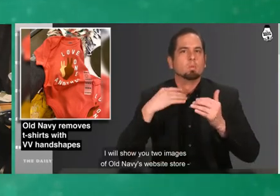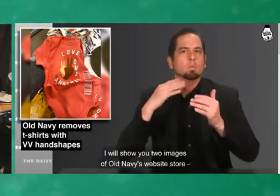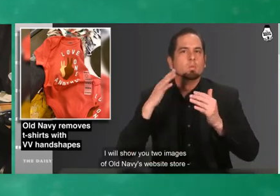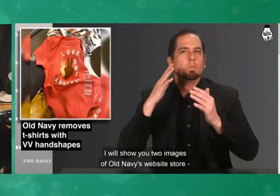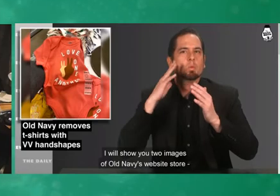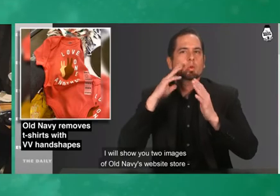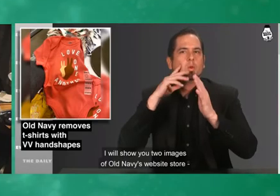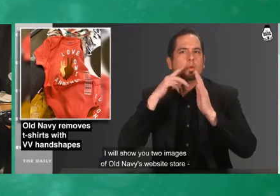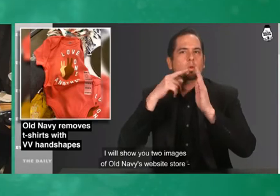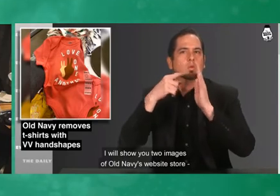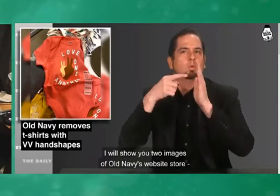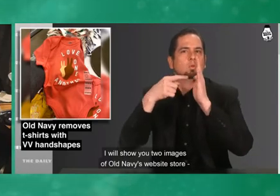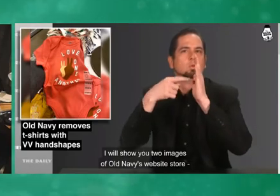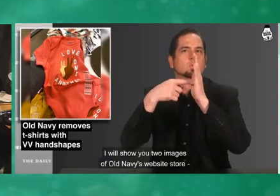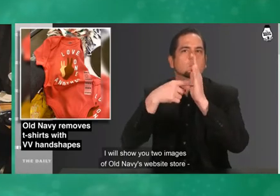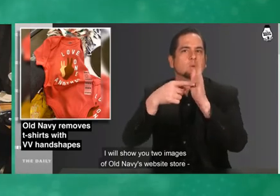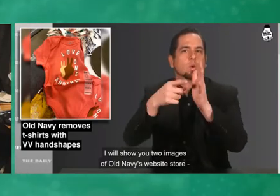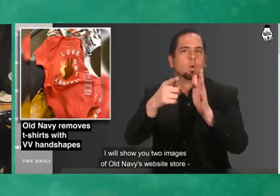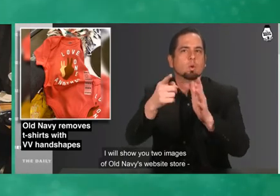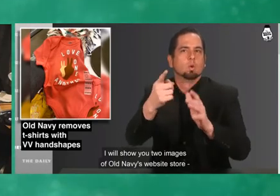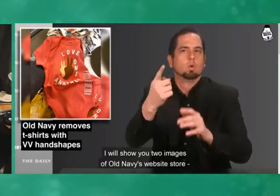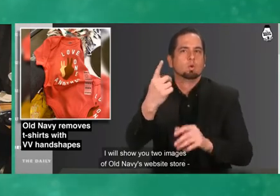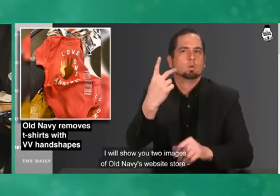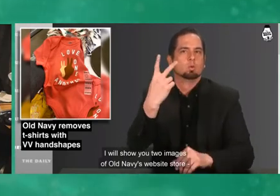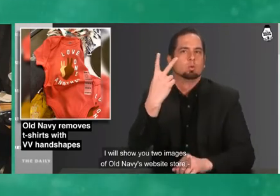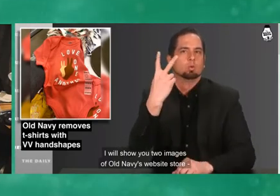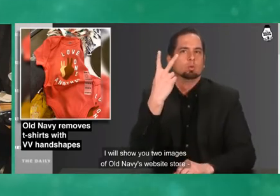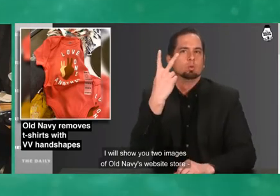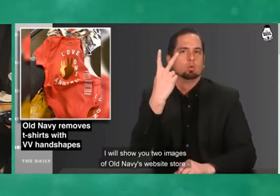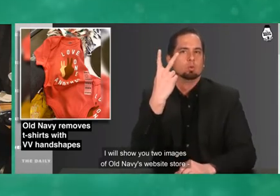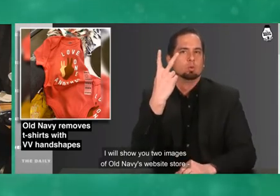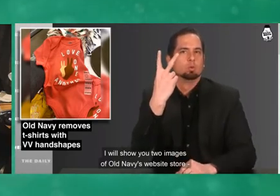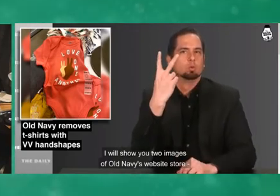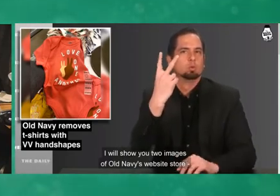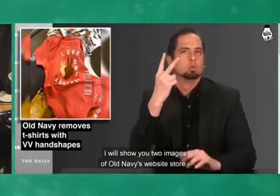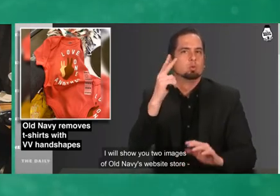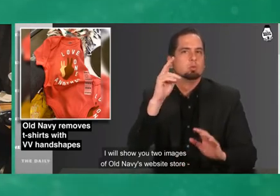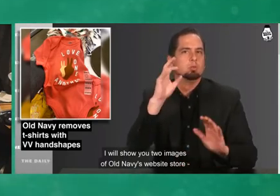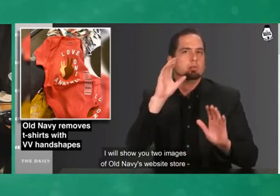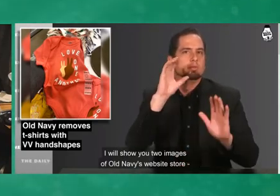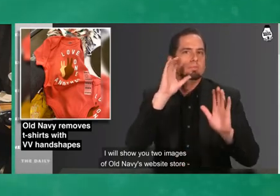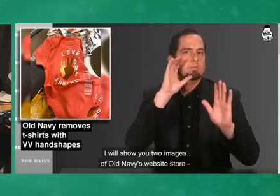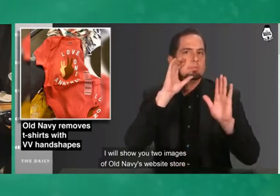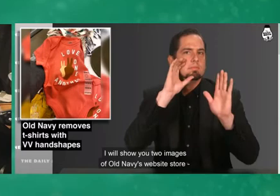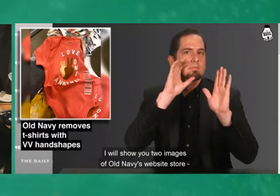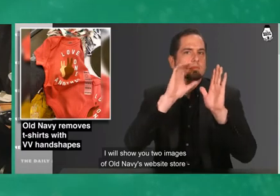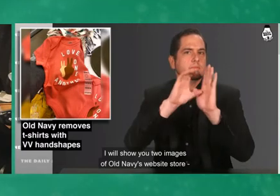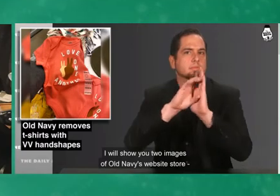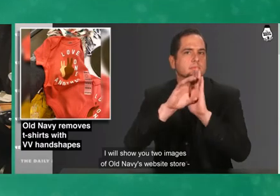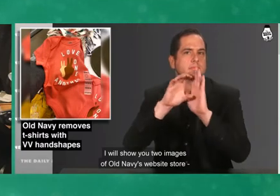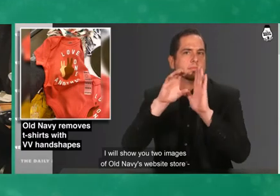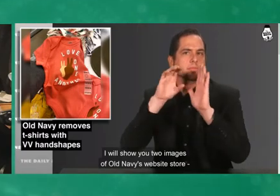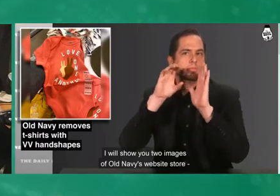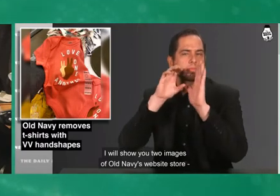Now, I will show you. Show you two